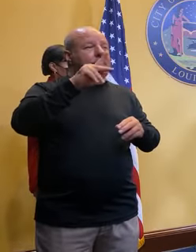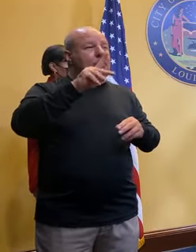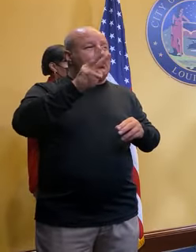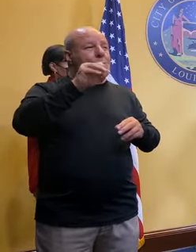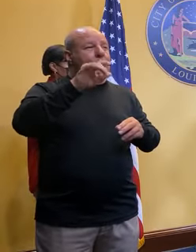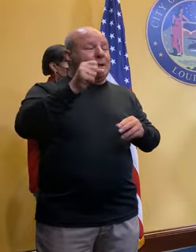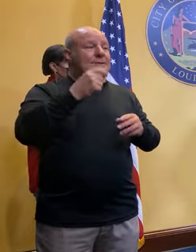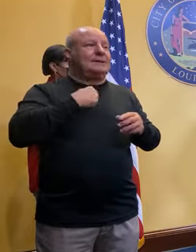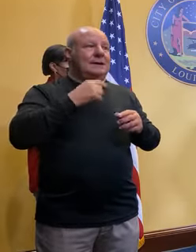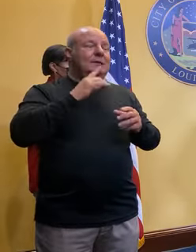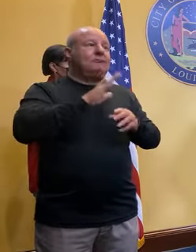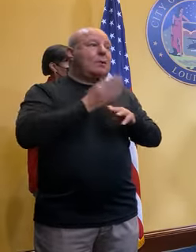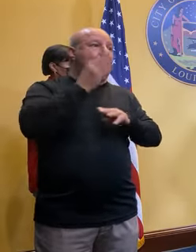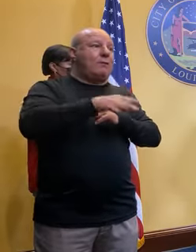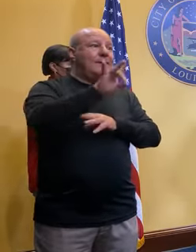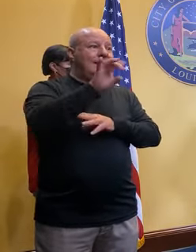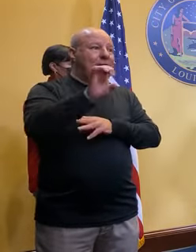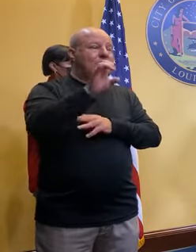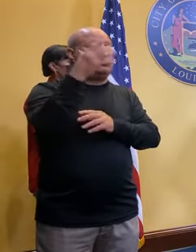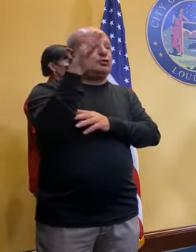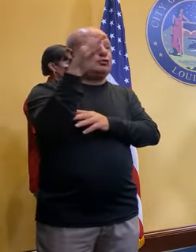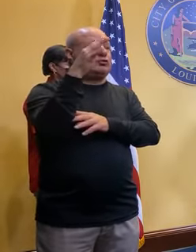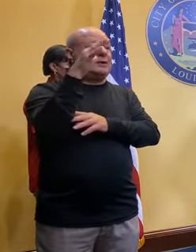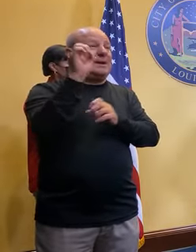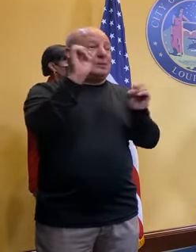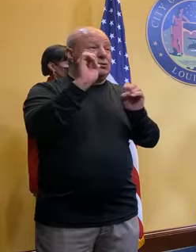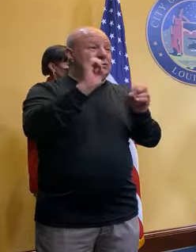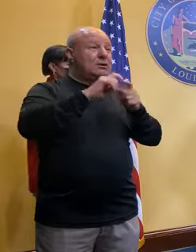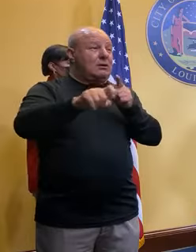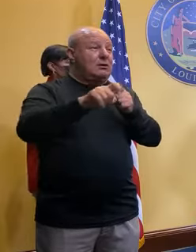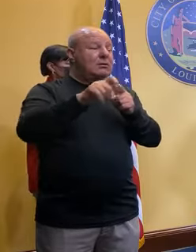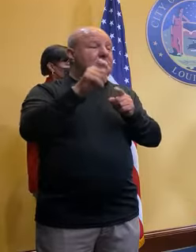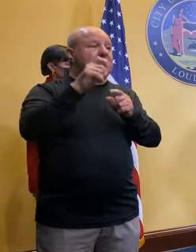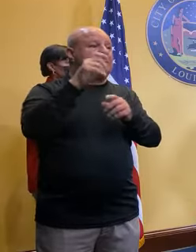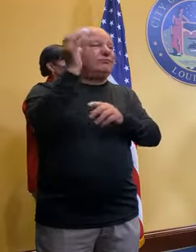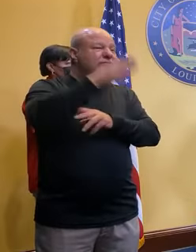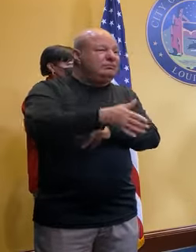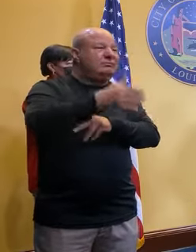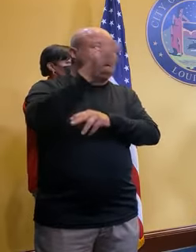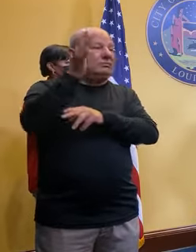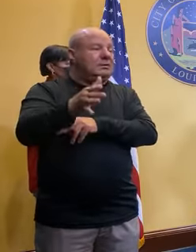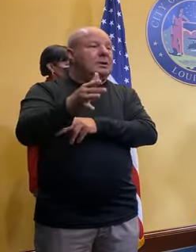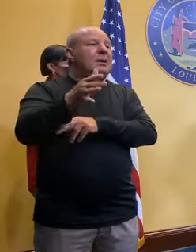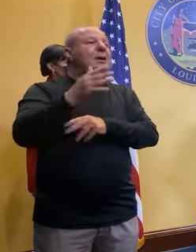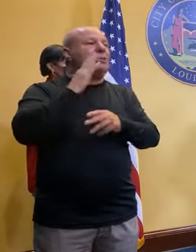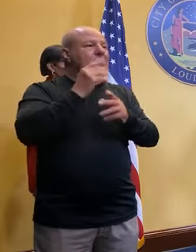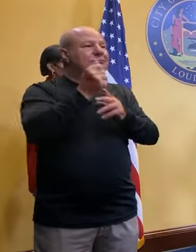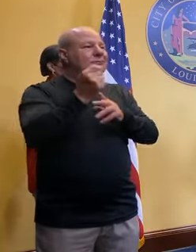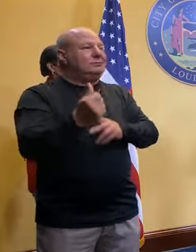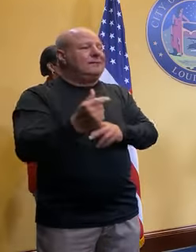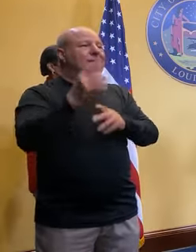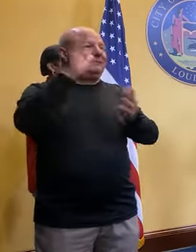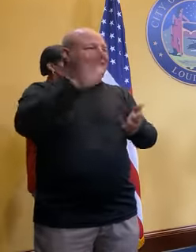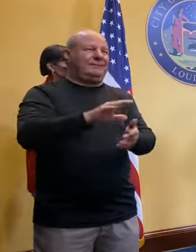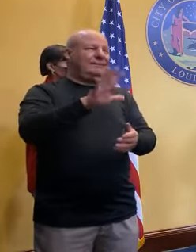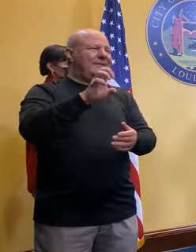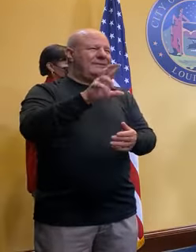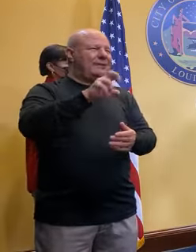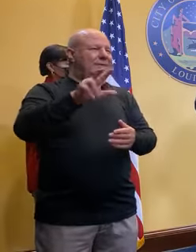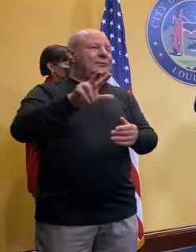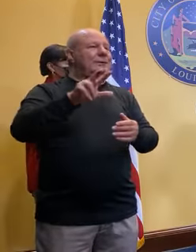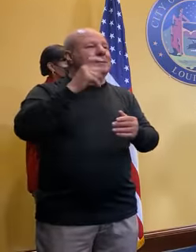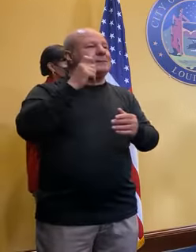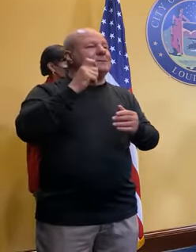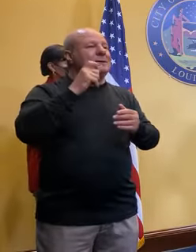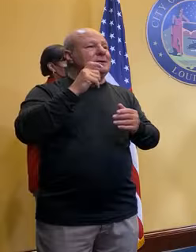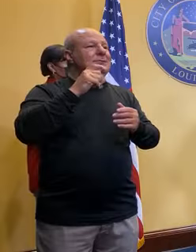800 tree emergency calls. We've winnowed that down to 583, getting rid of duplicate calls. And we've also detailed that